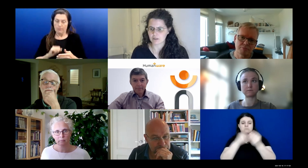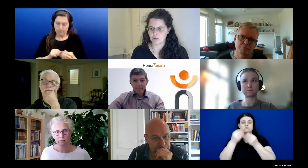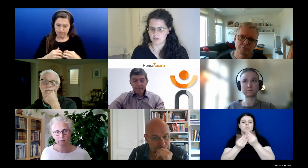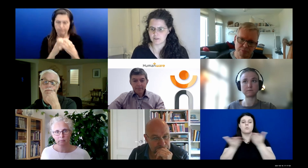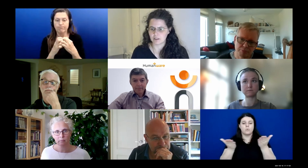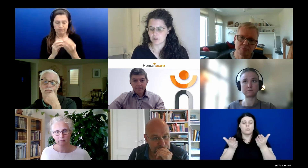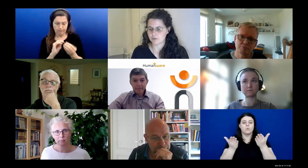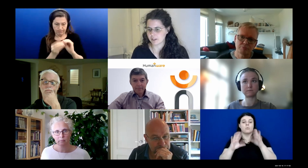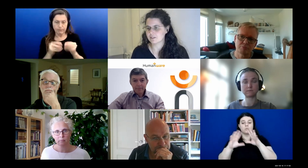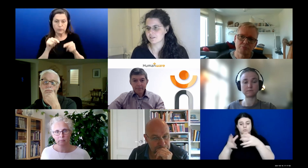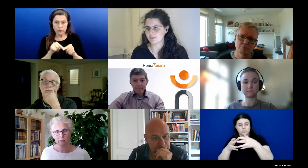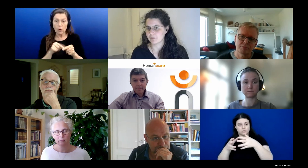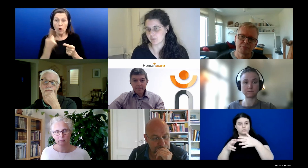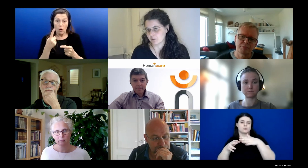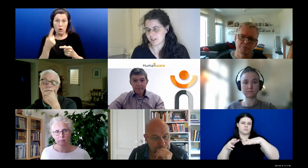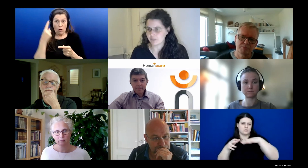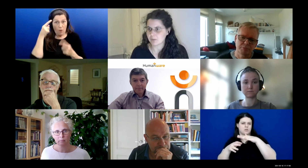maker community, or for instance, possibly the Fab Lab.